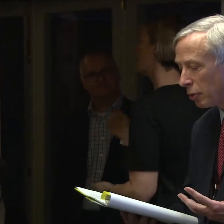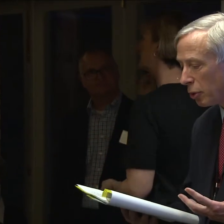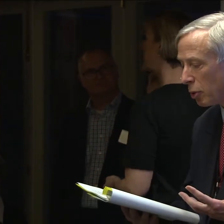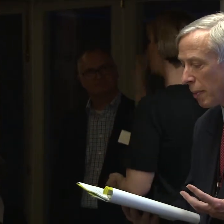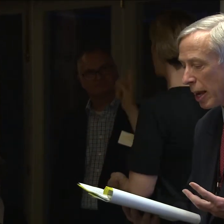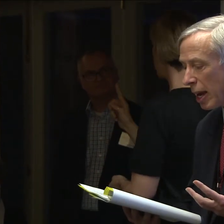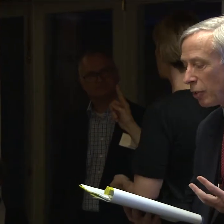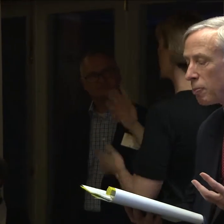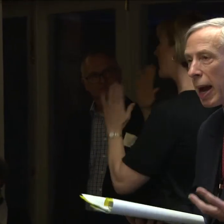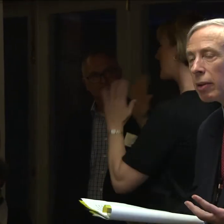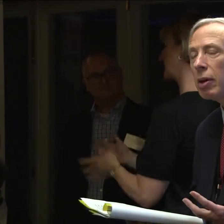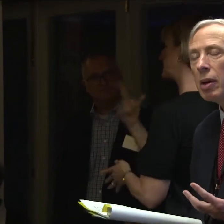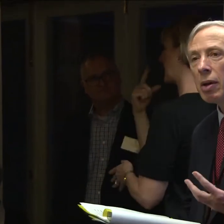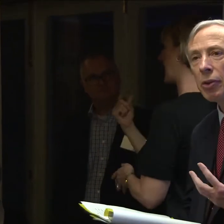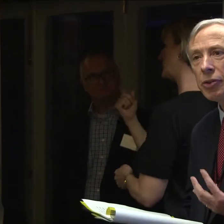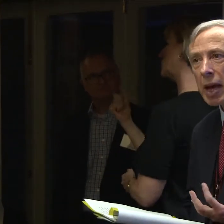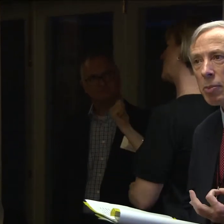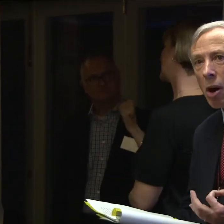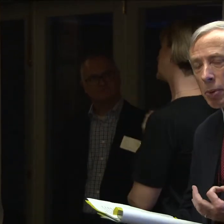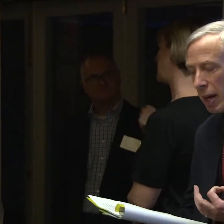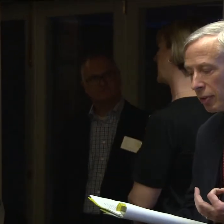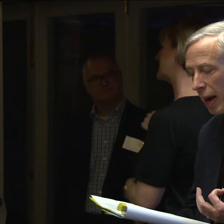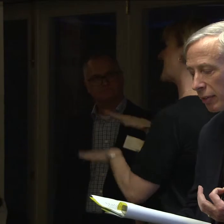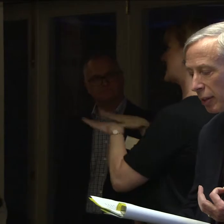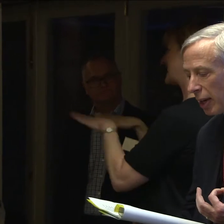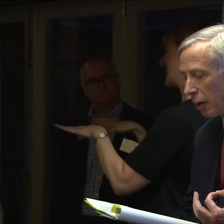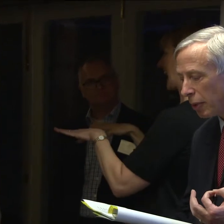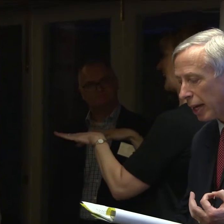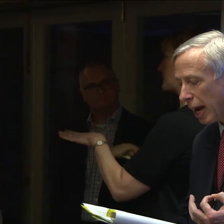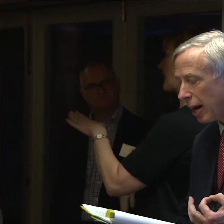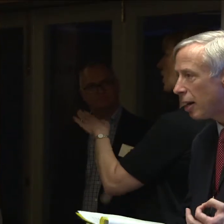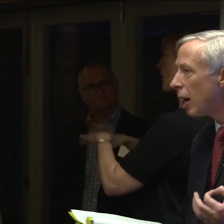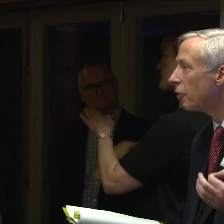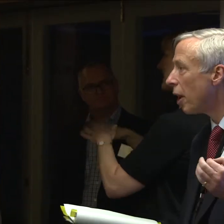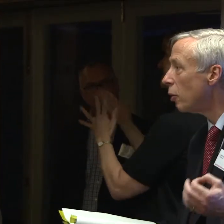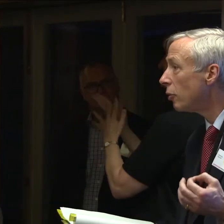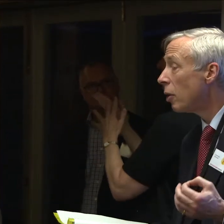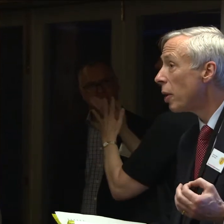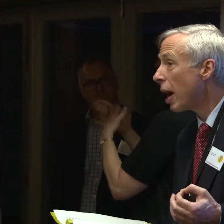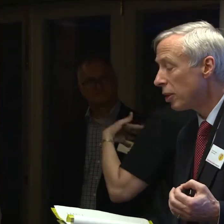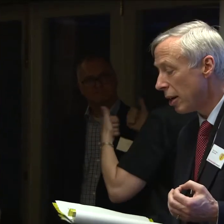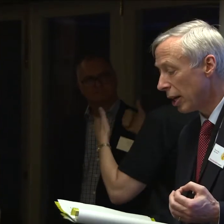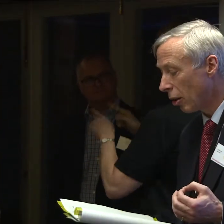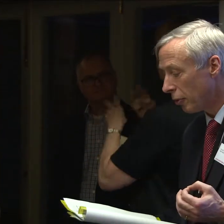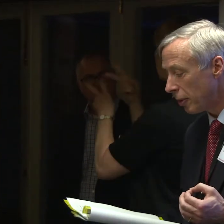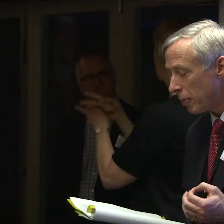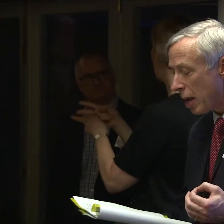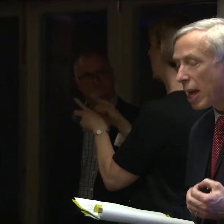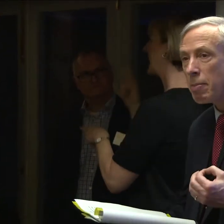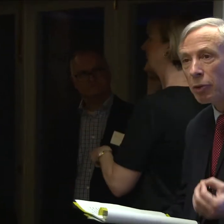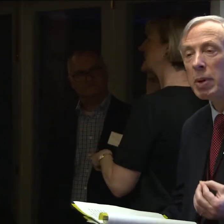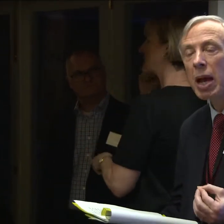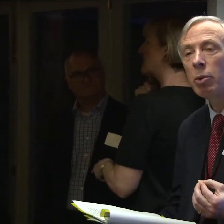be able to expect the same comprehensive access to health and care as those without hearing loss.